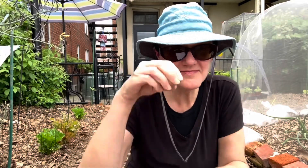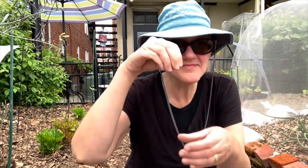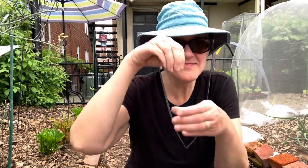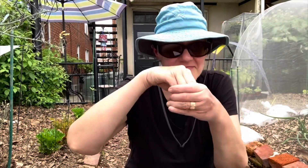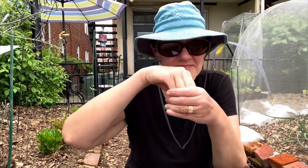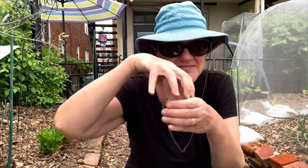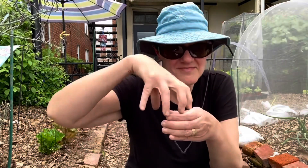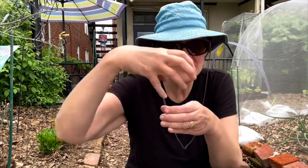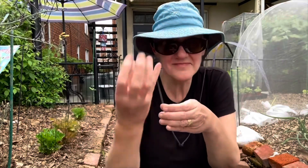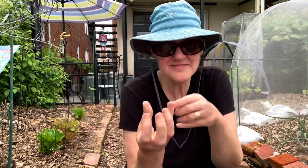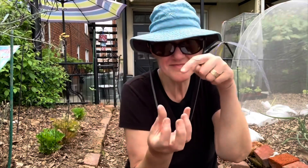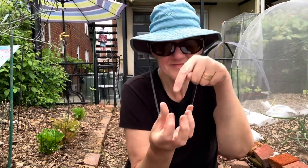the pots?